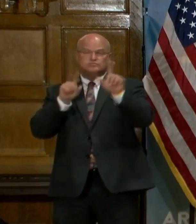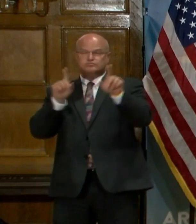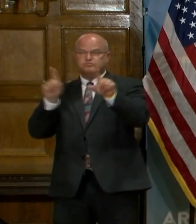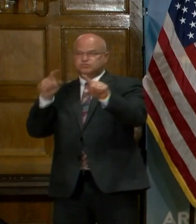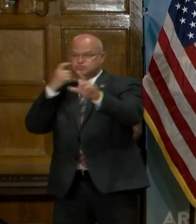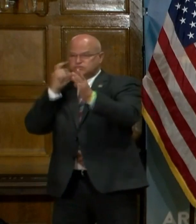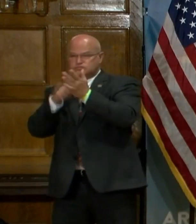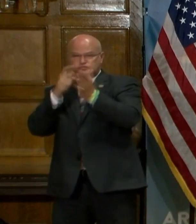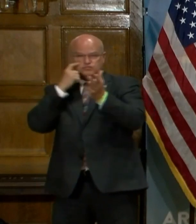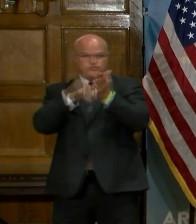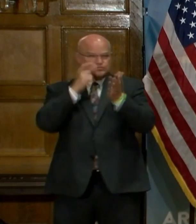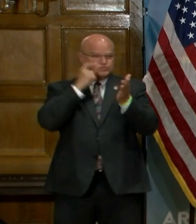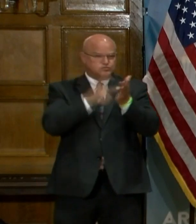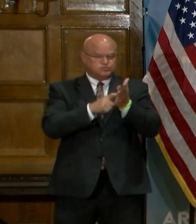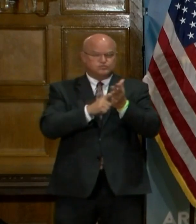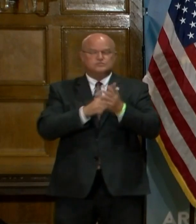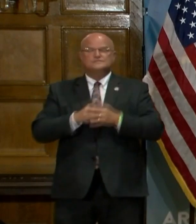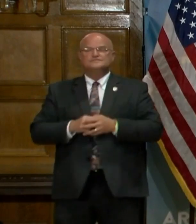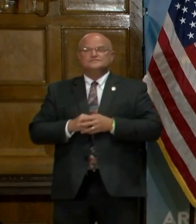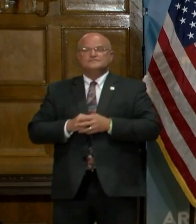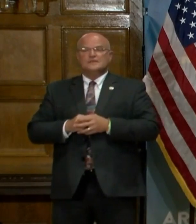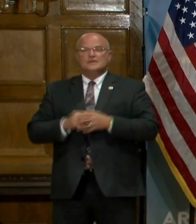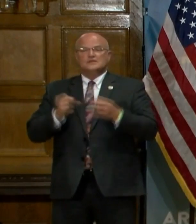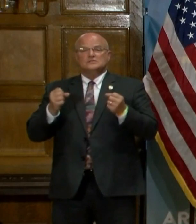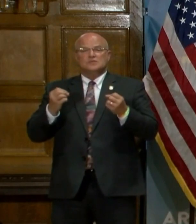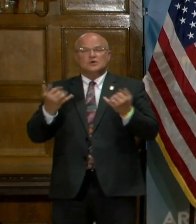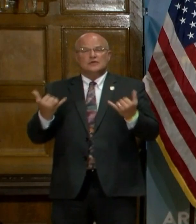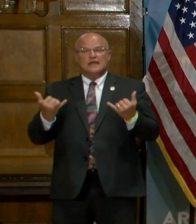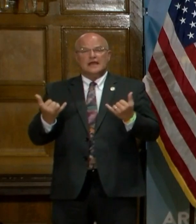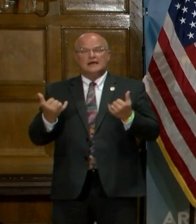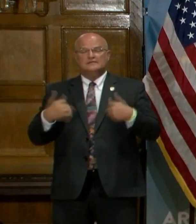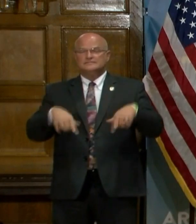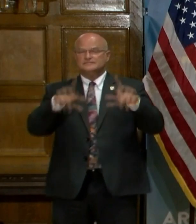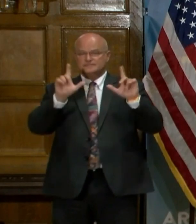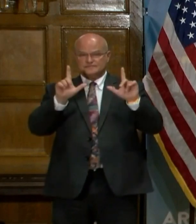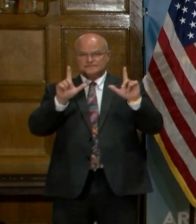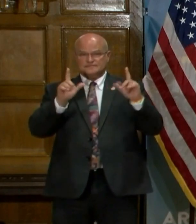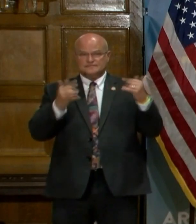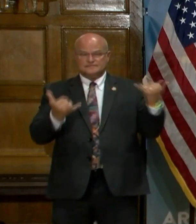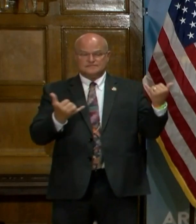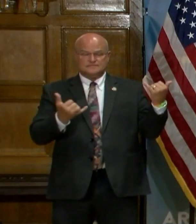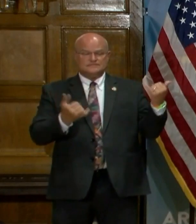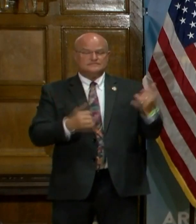go and how we're out in the public. And so with that, let's go to the